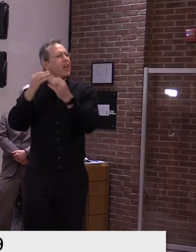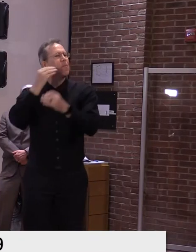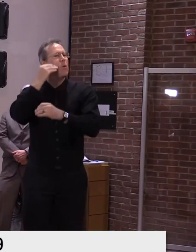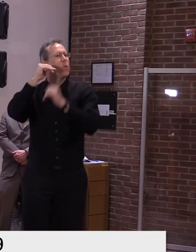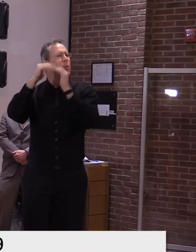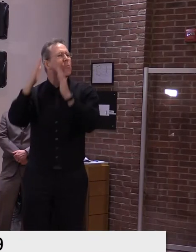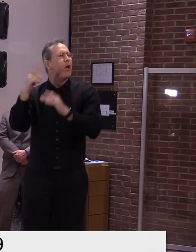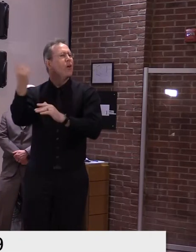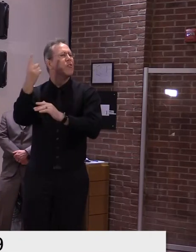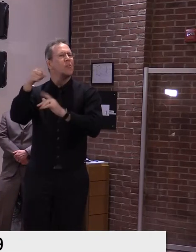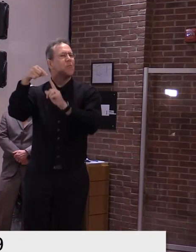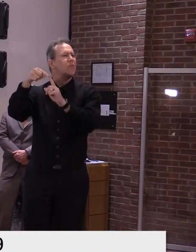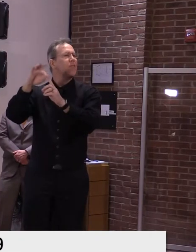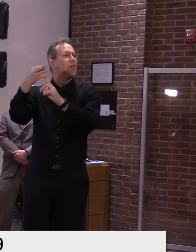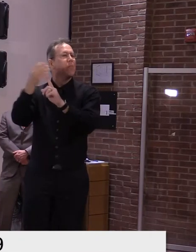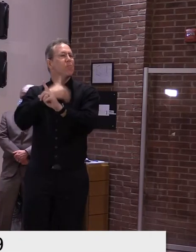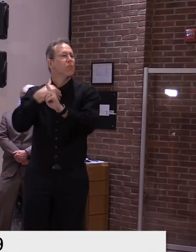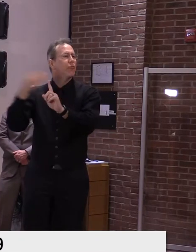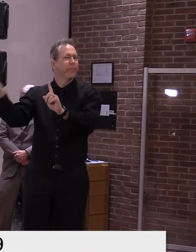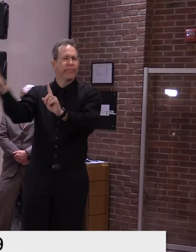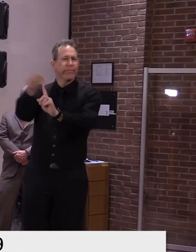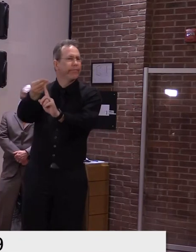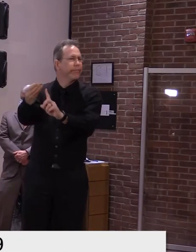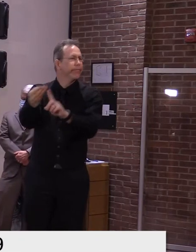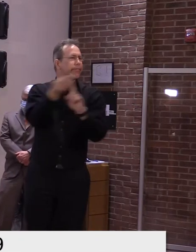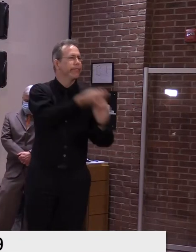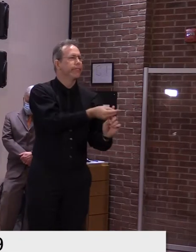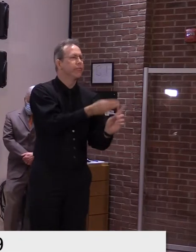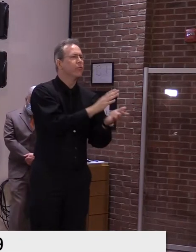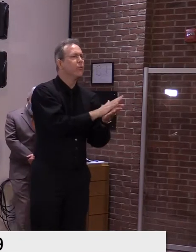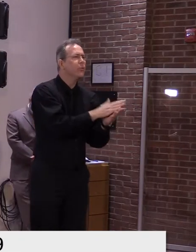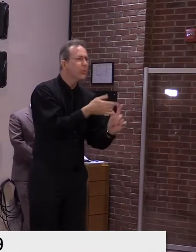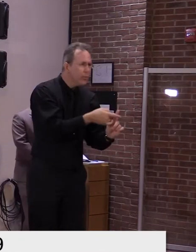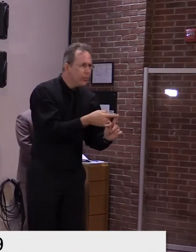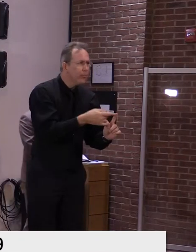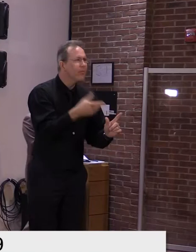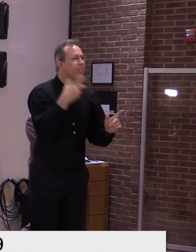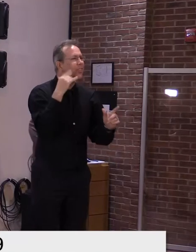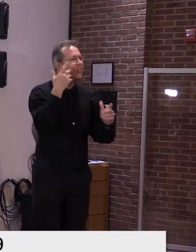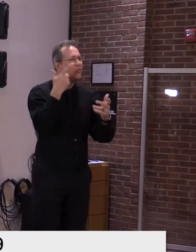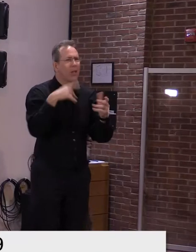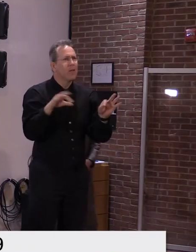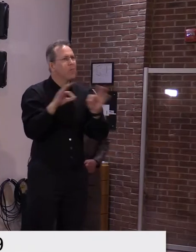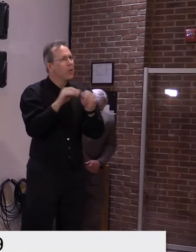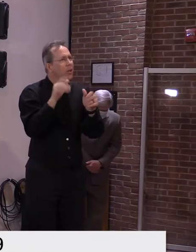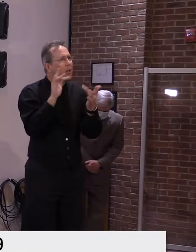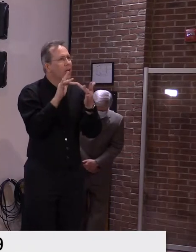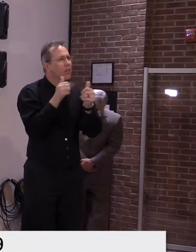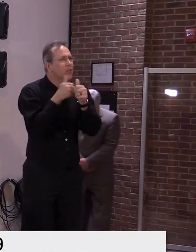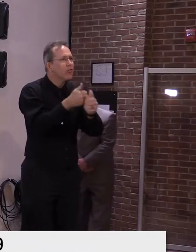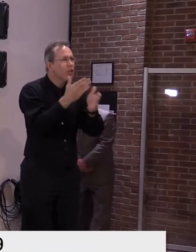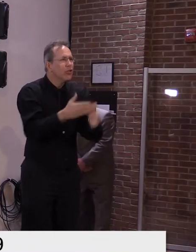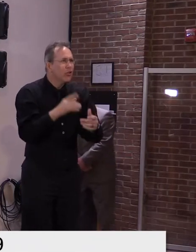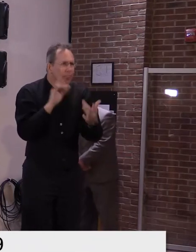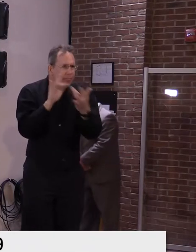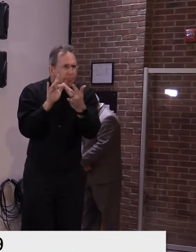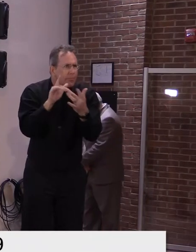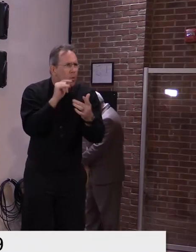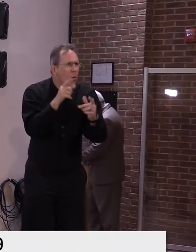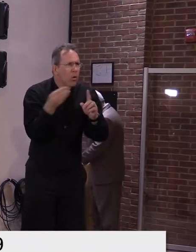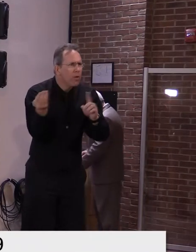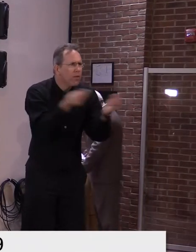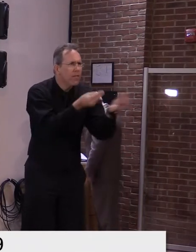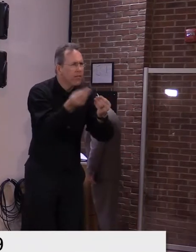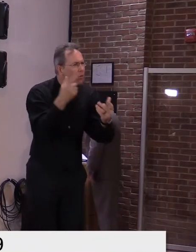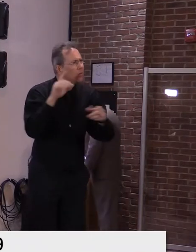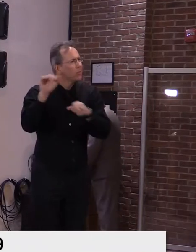why contact tracing is so important, to be sure that we minimize that, to mitigate that, so that there isn't spread, there isn't outbreaks within the